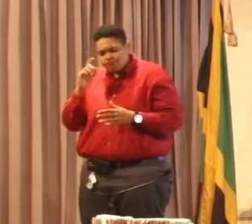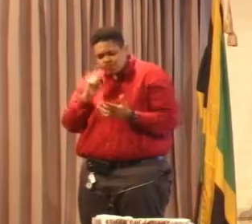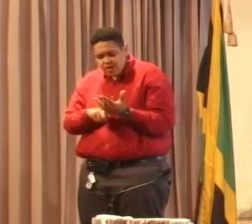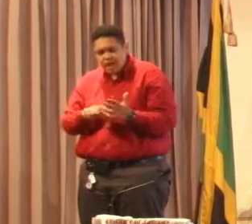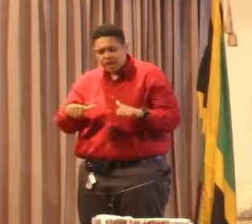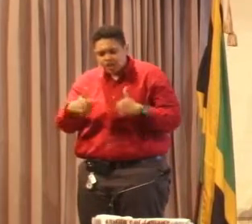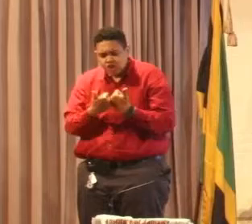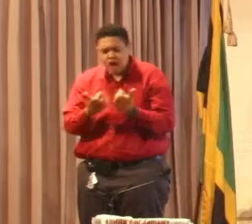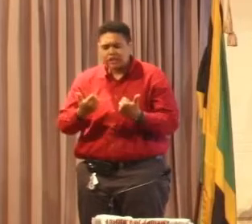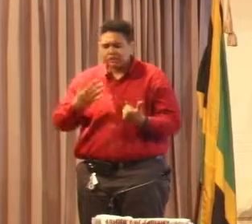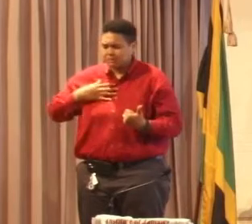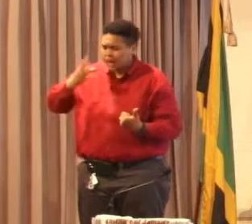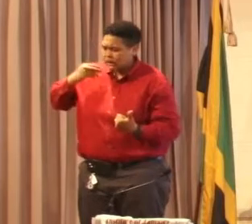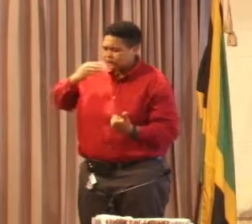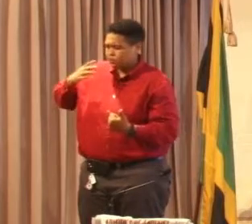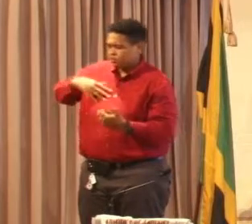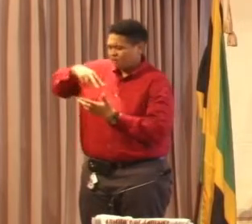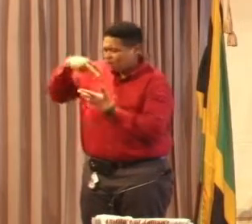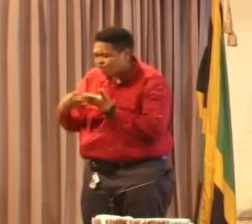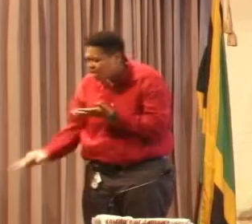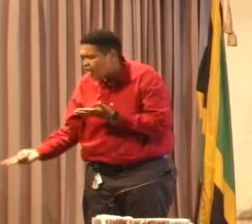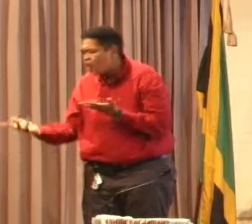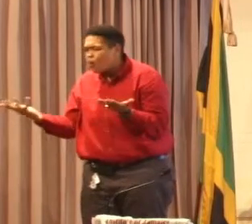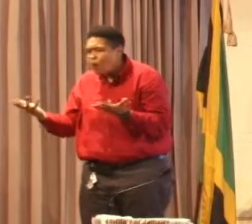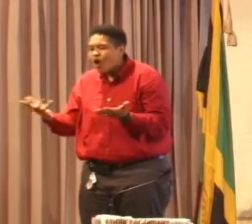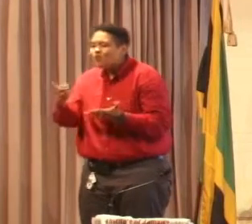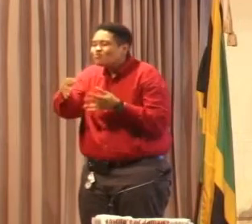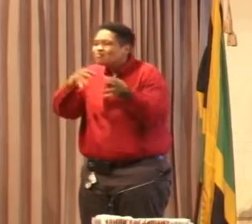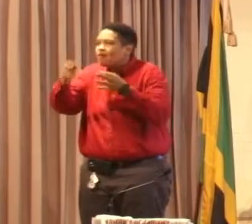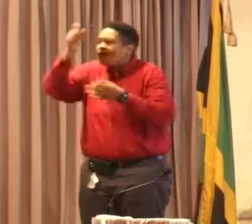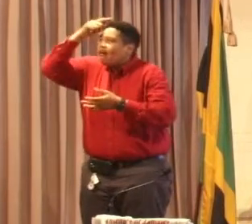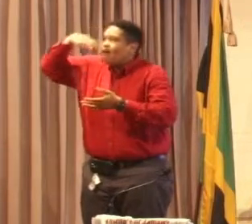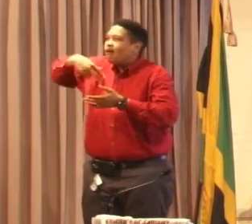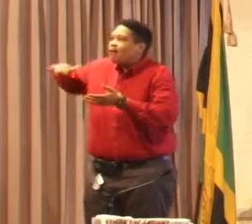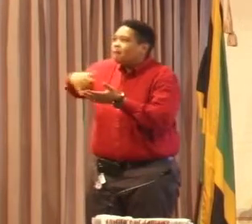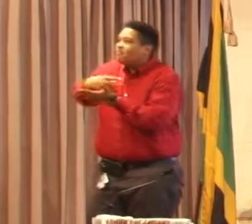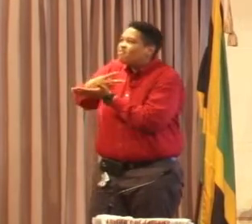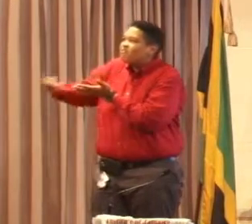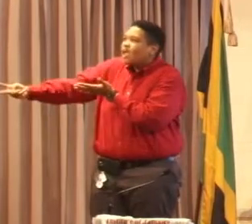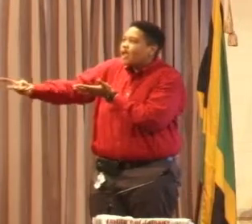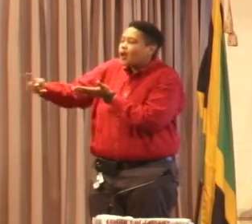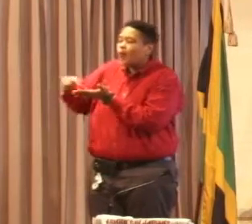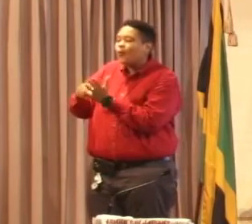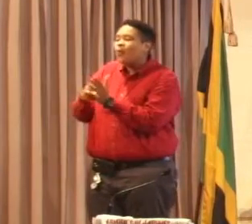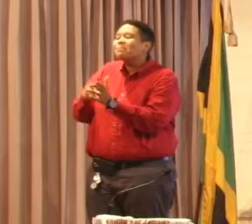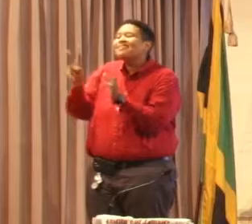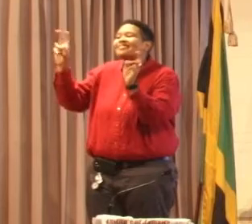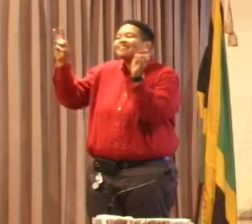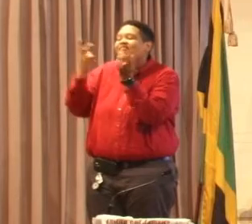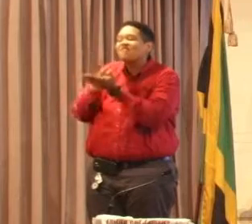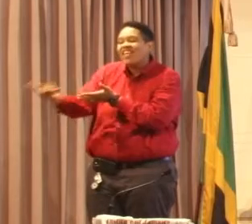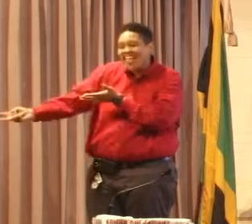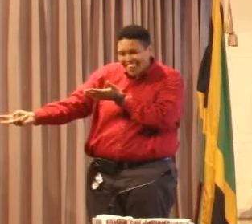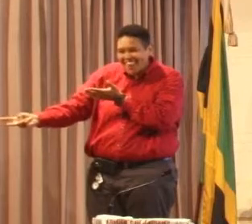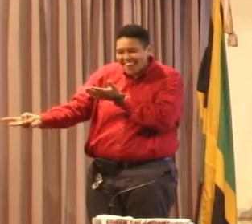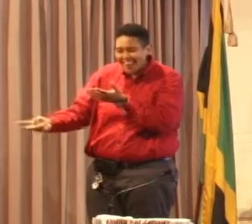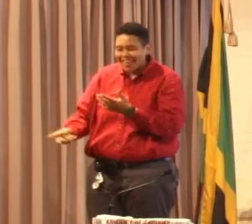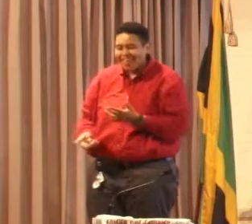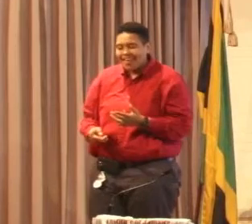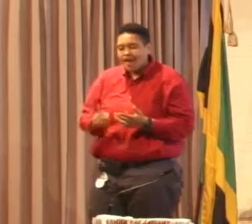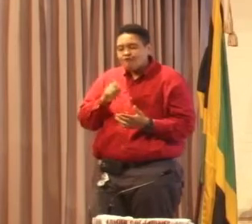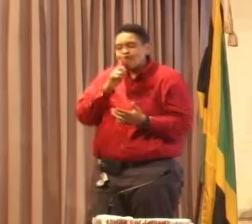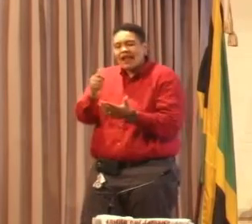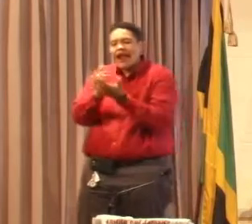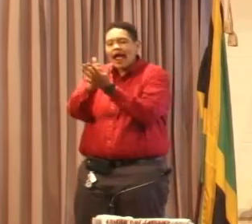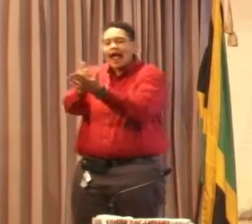the pitfalls, what is described as failure. I notice I say what is described as failure. And what it really helps